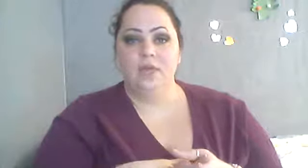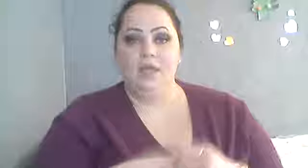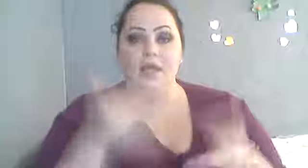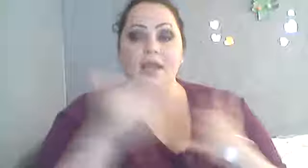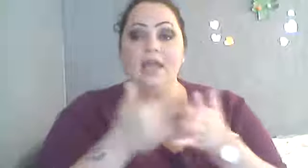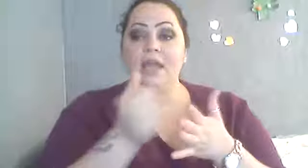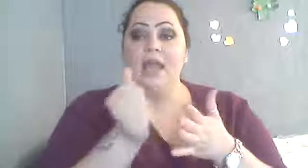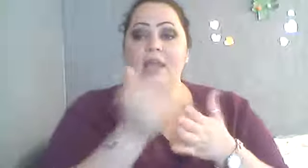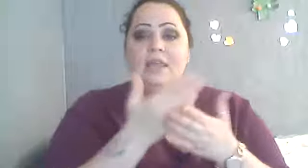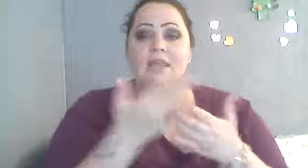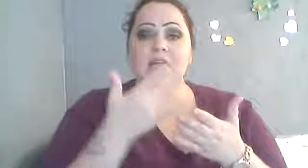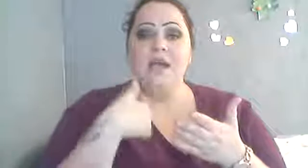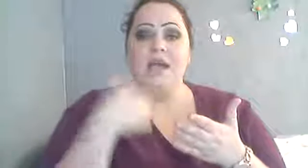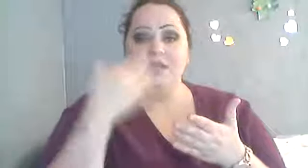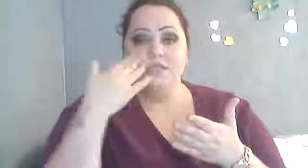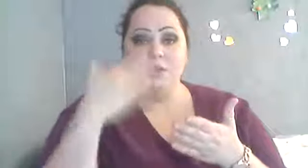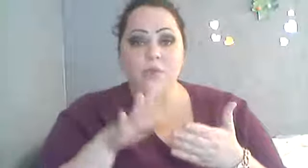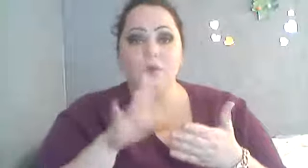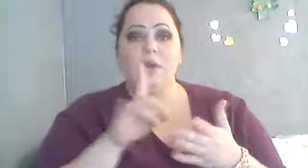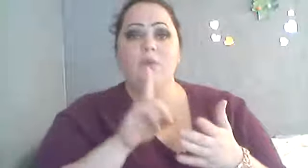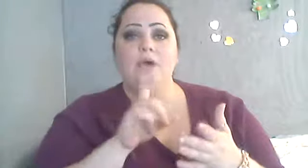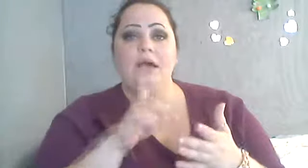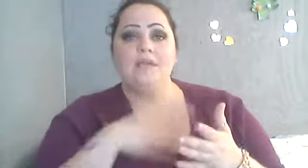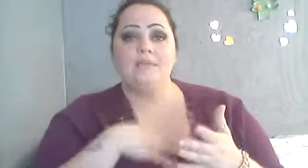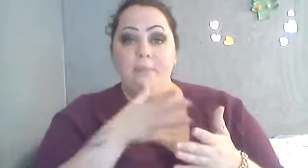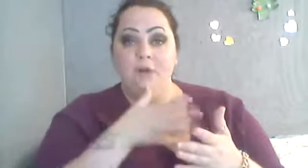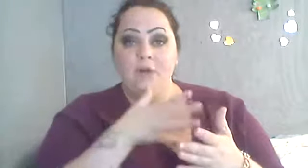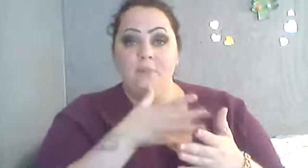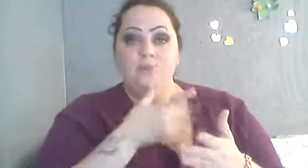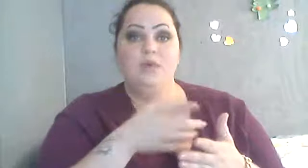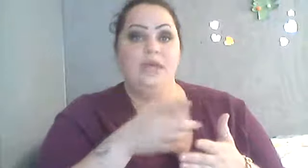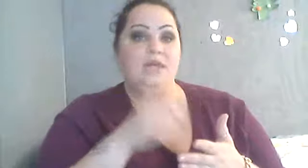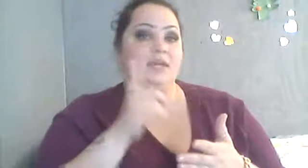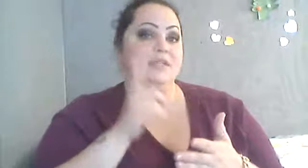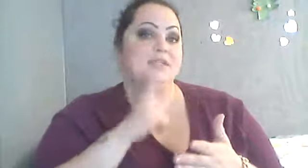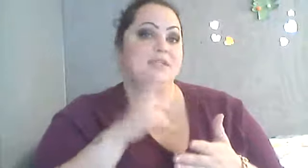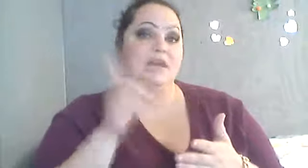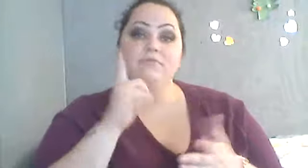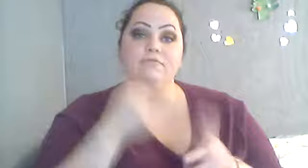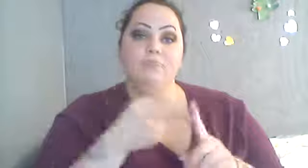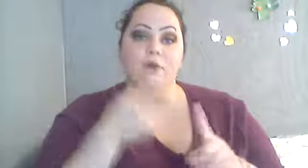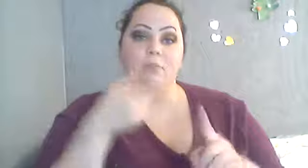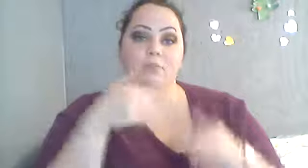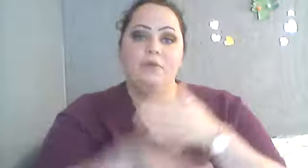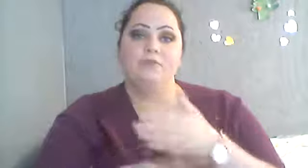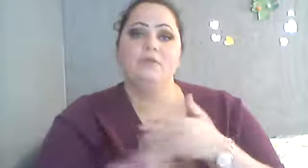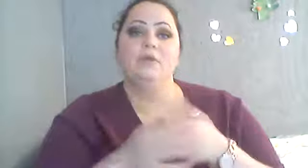And again, anything I don't know, I will ask my mom, who is deaf from birth.